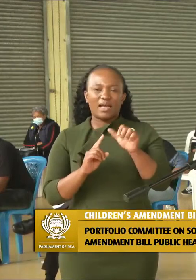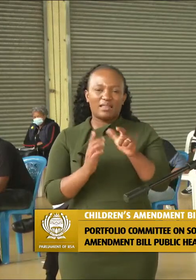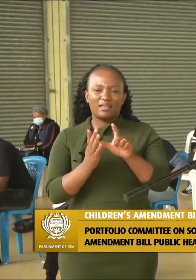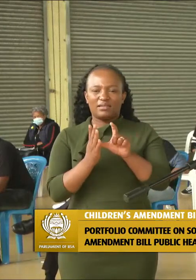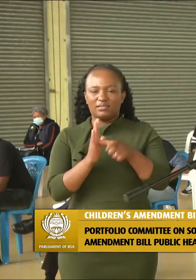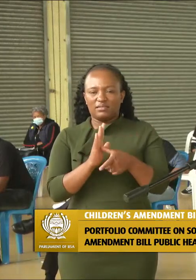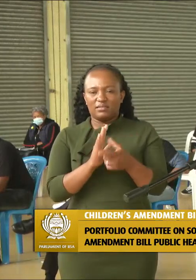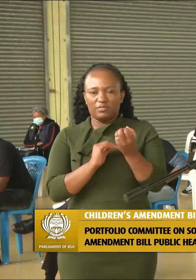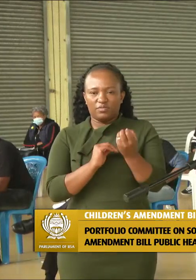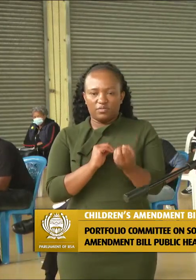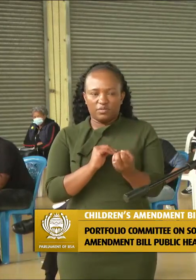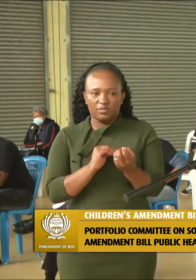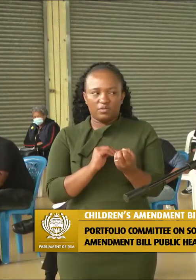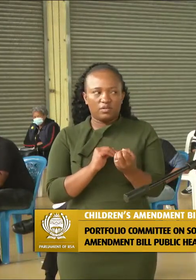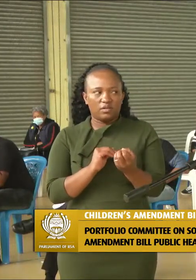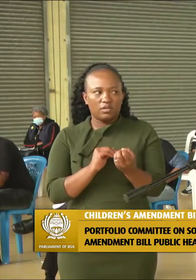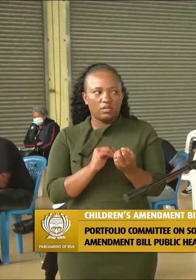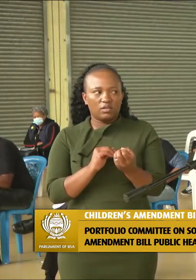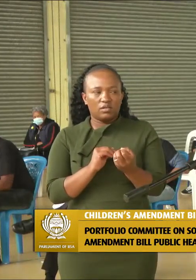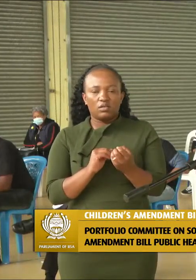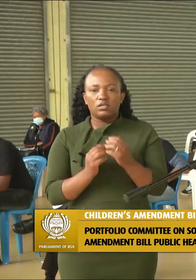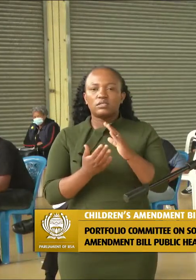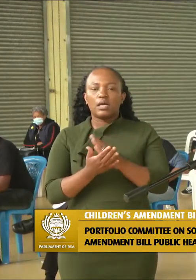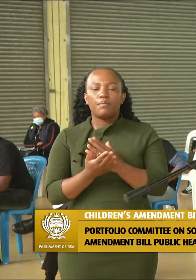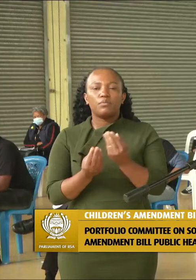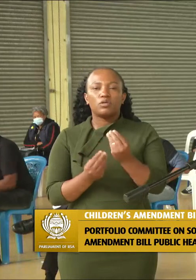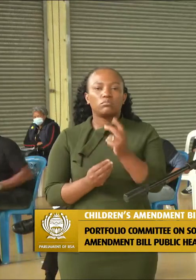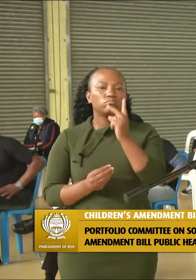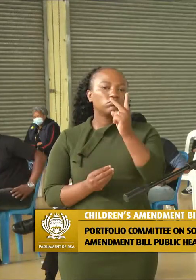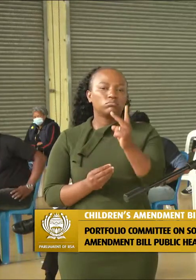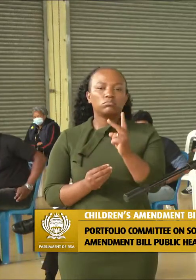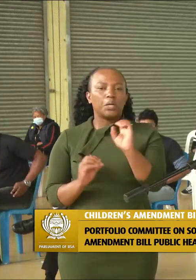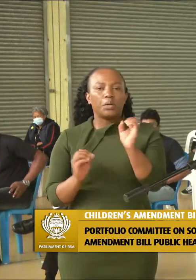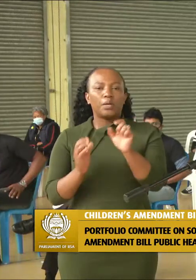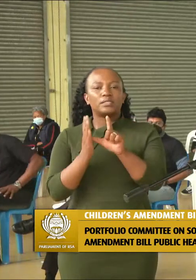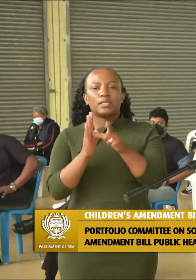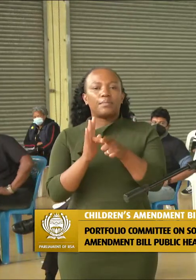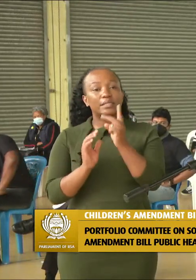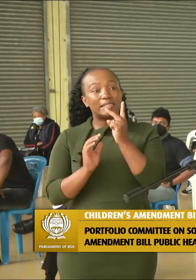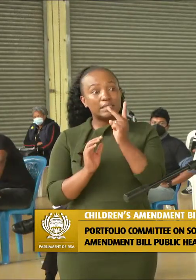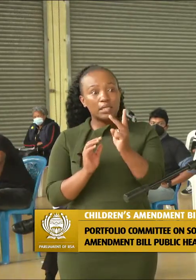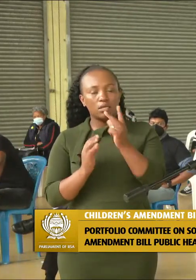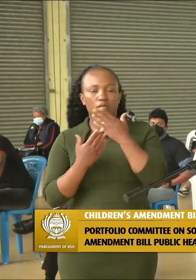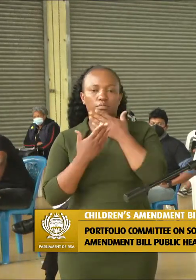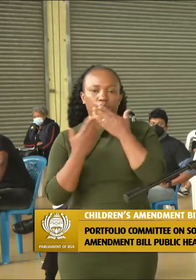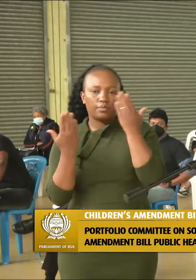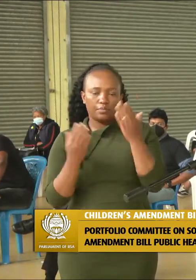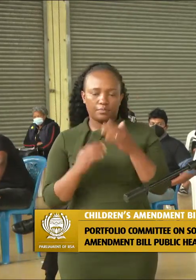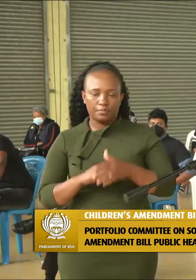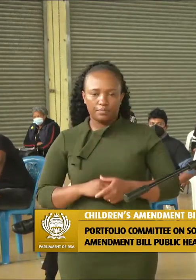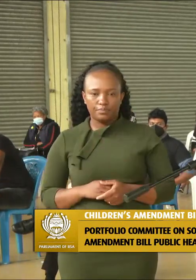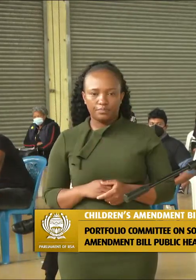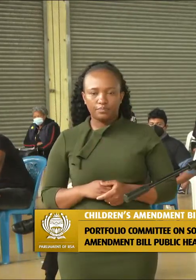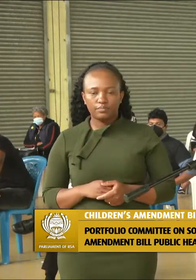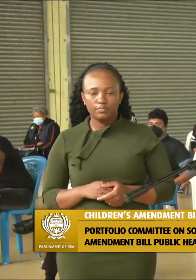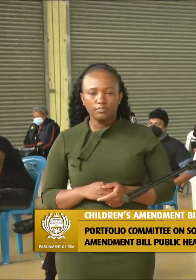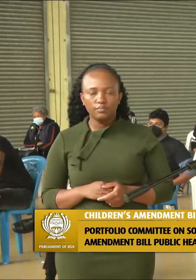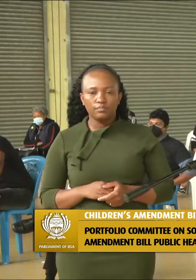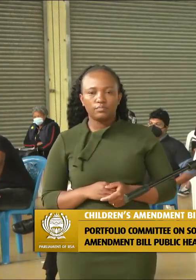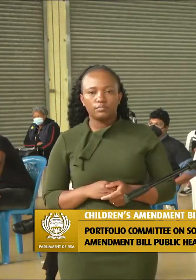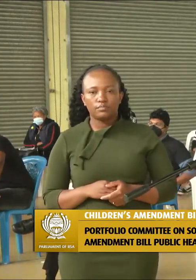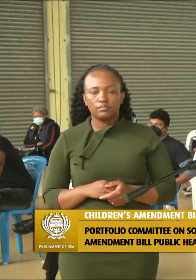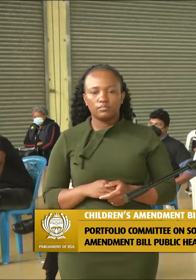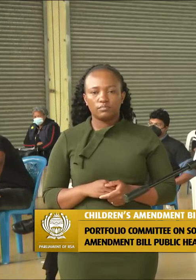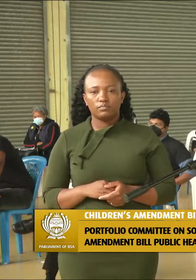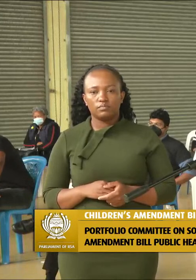izingane ezikhubazekile ezingabonakali like ezino-autism. But they didn't explain